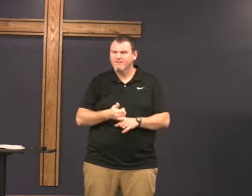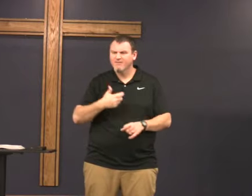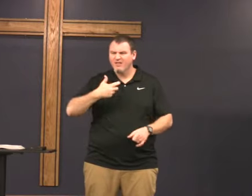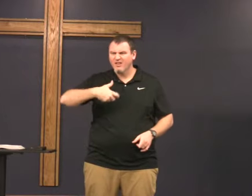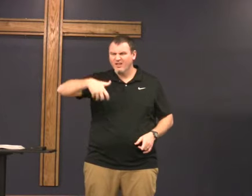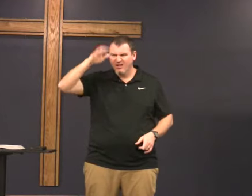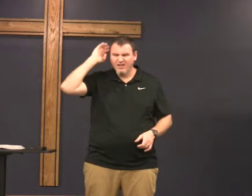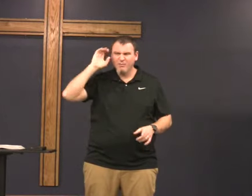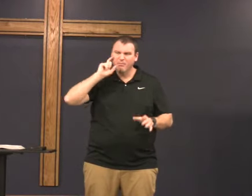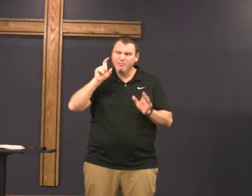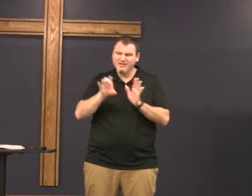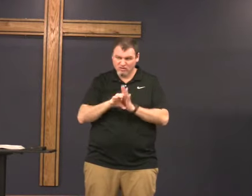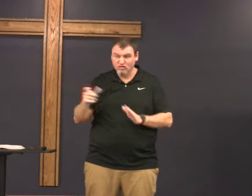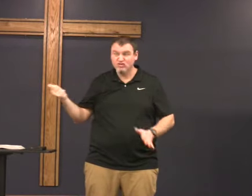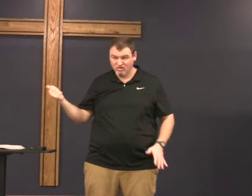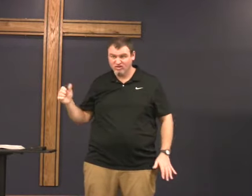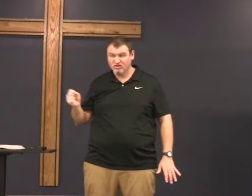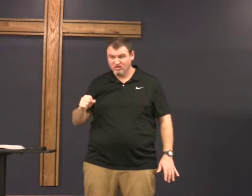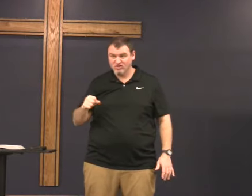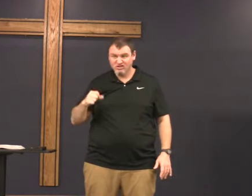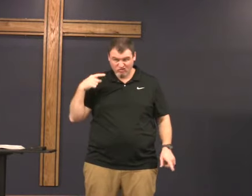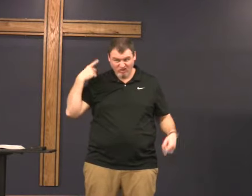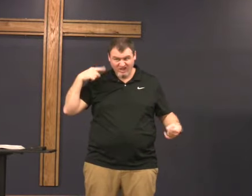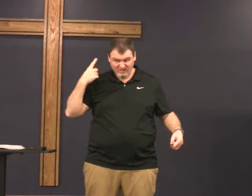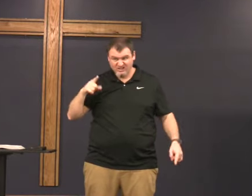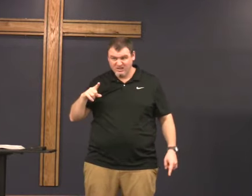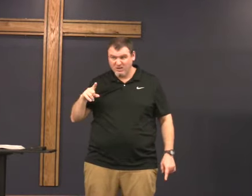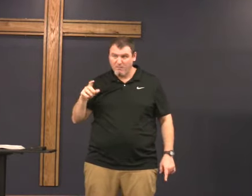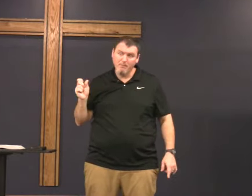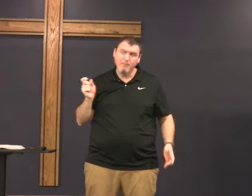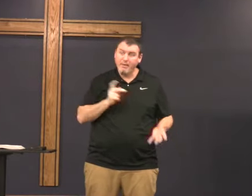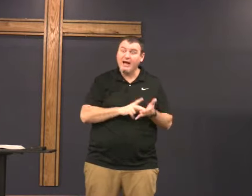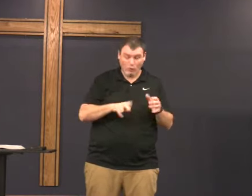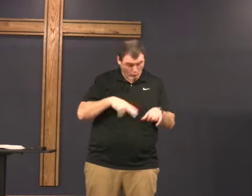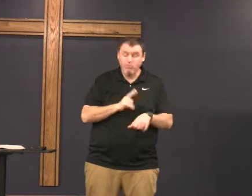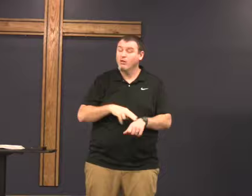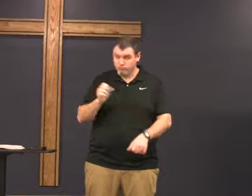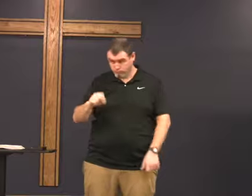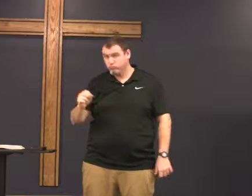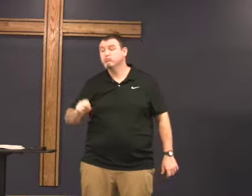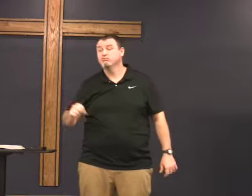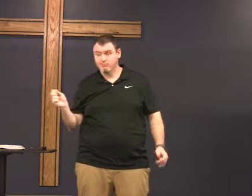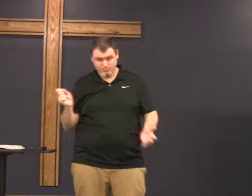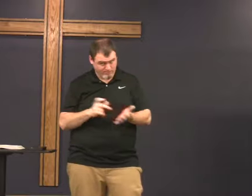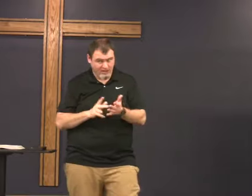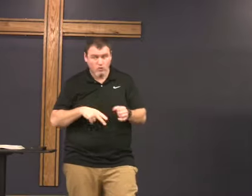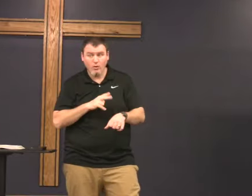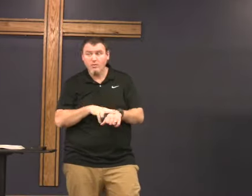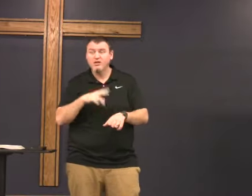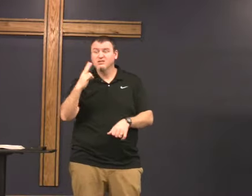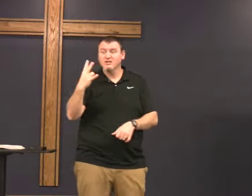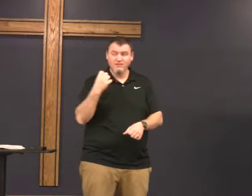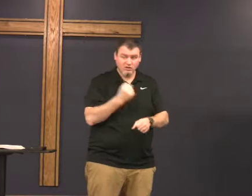The king himself looked like that in the picture, and he went back to being normal.